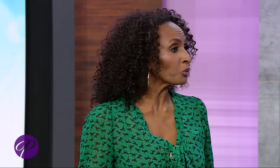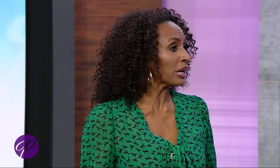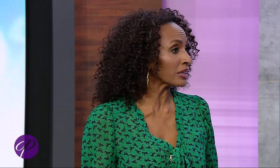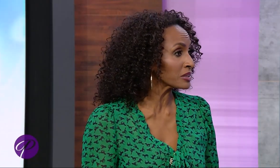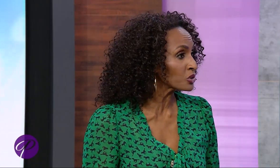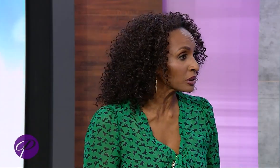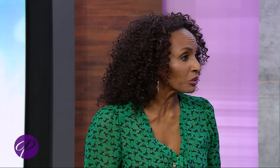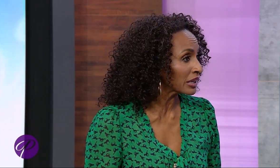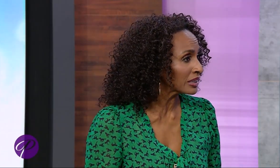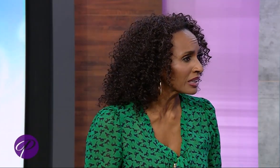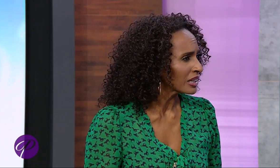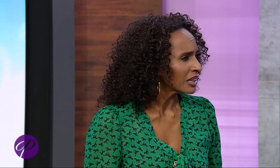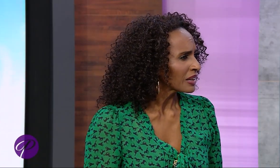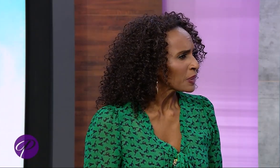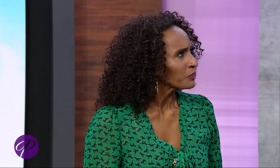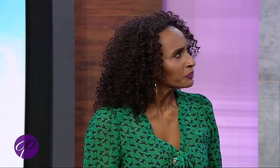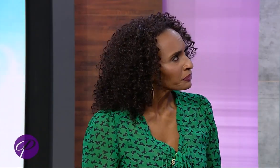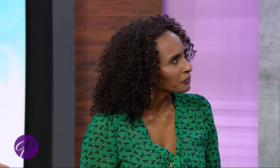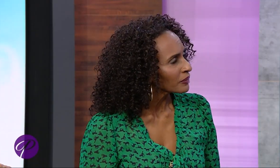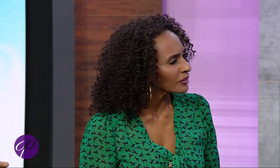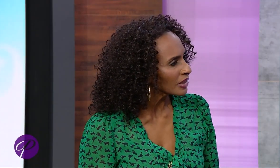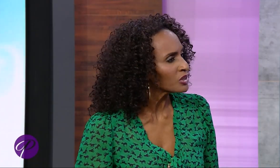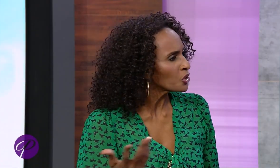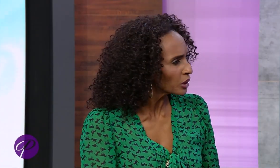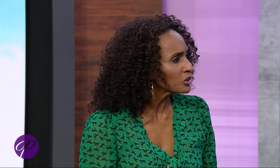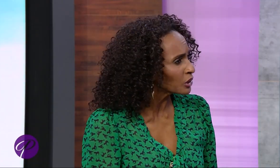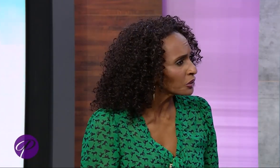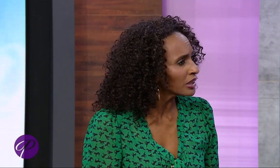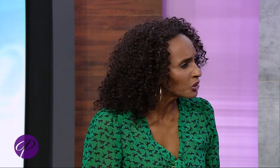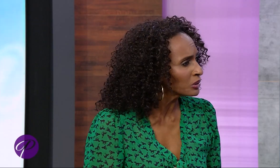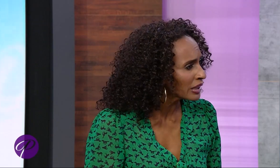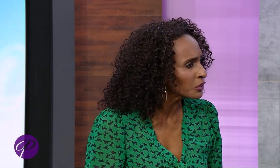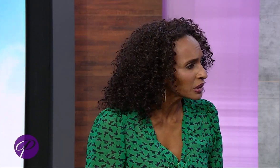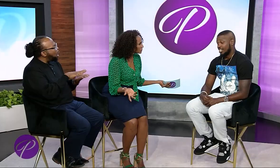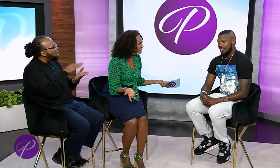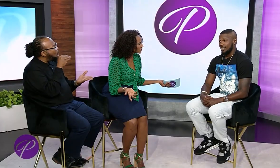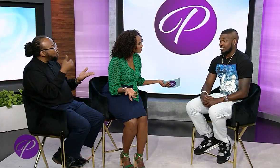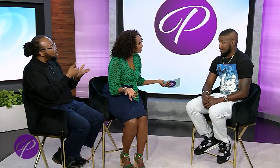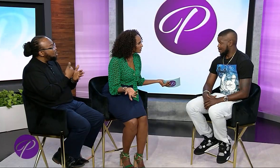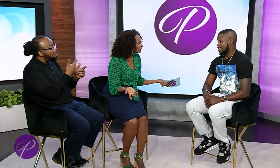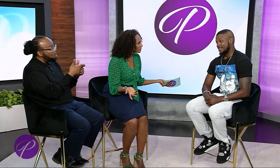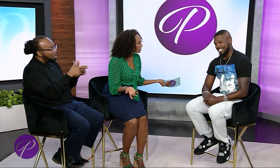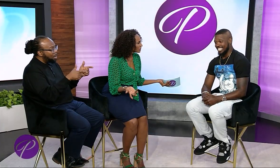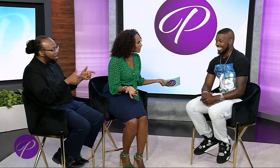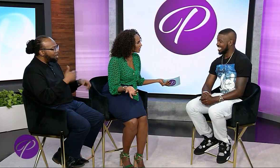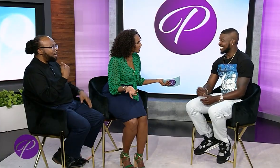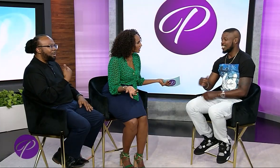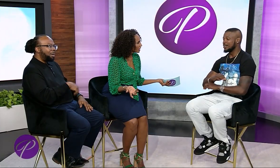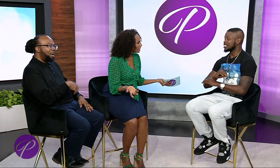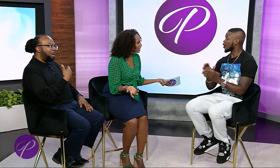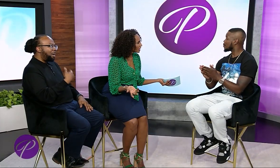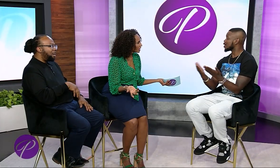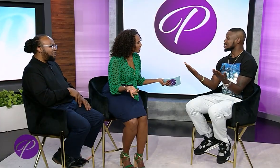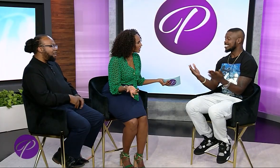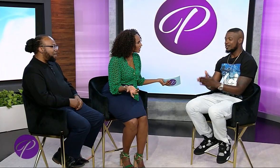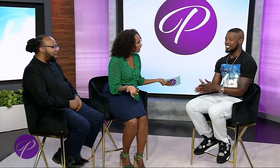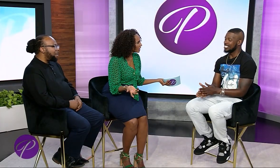man, essentially, right? Pretty much. It's learning a new language. Yes, ma'am. There is no book, there is